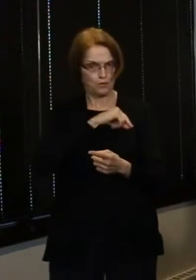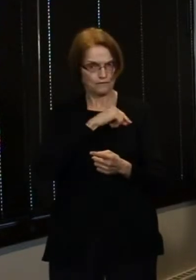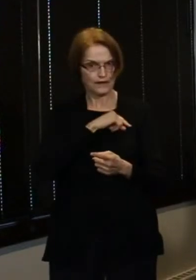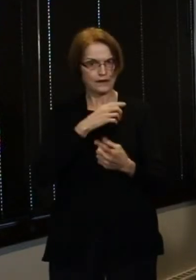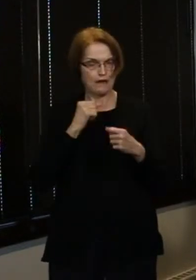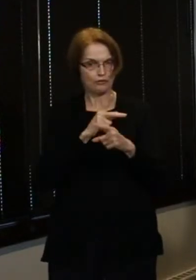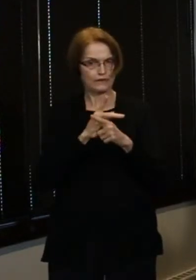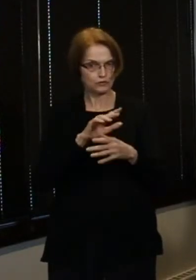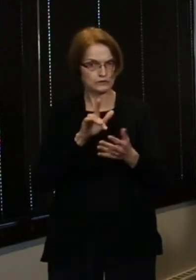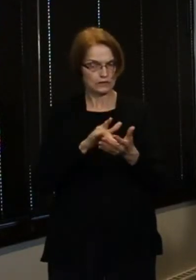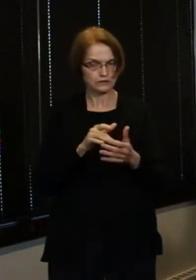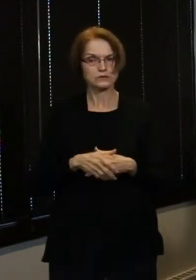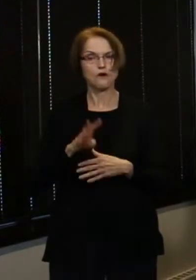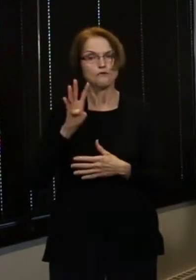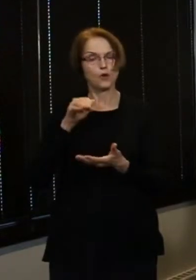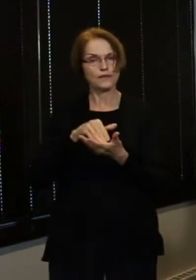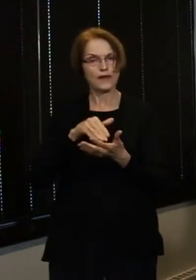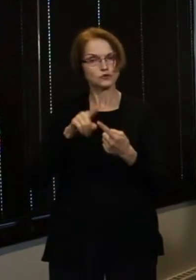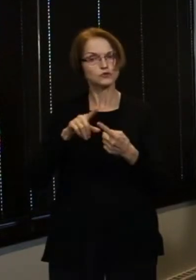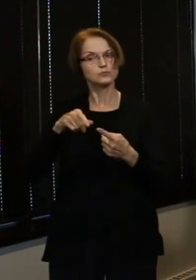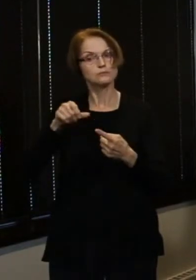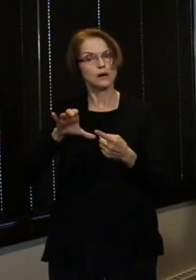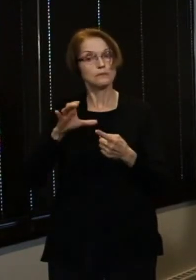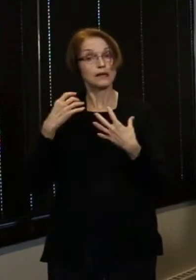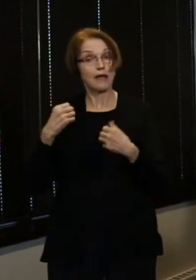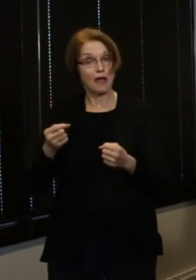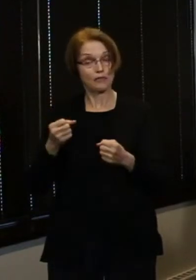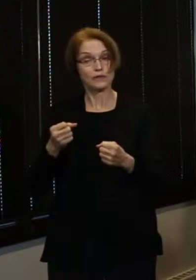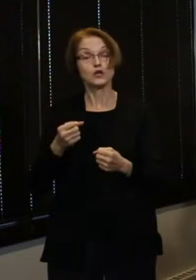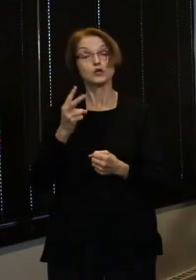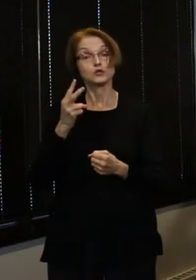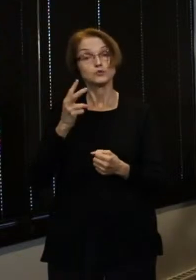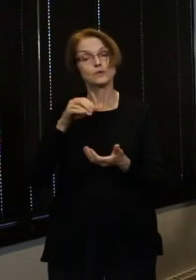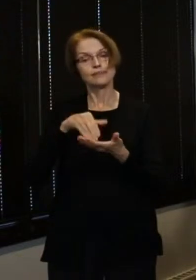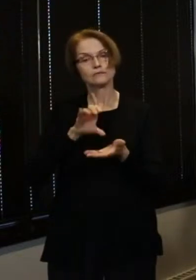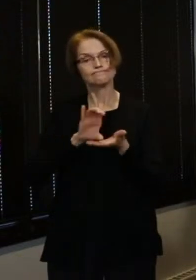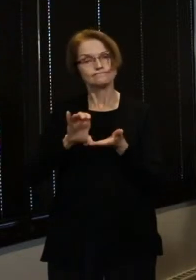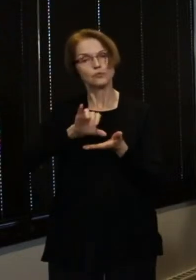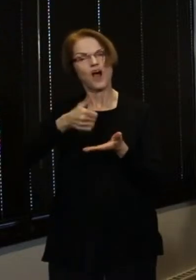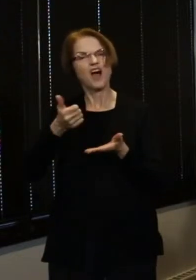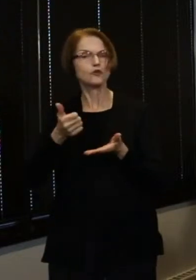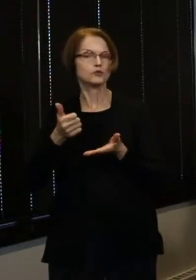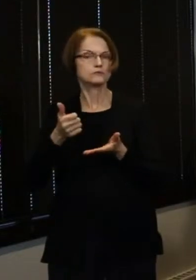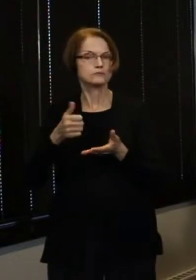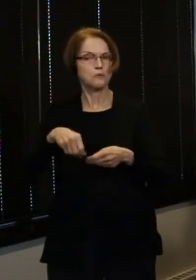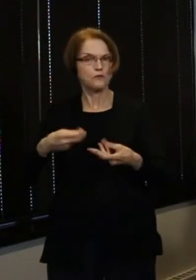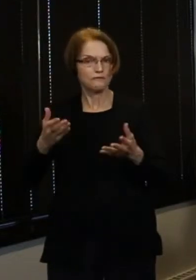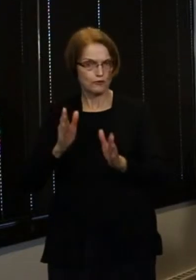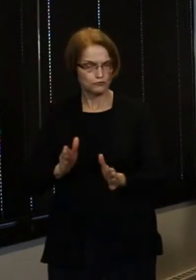4,000 will go to public health, and 2,000 will go to other providers.